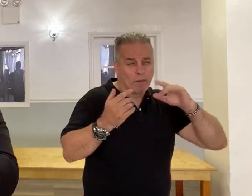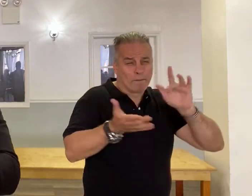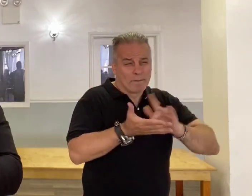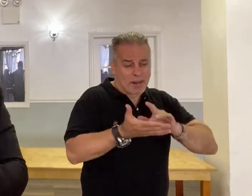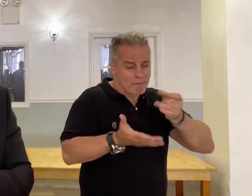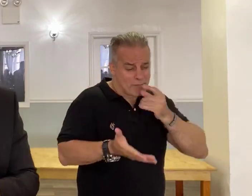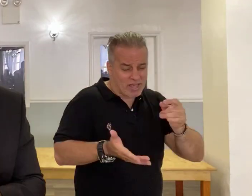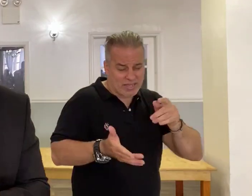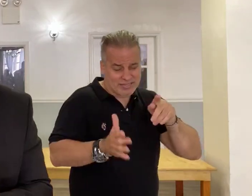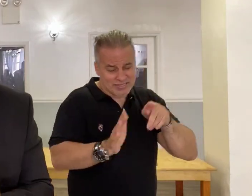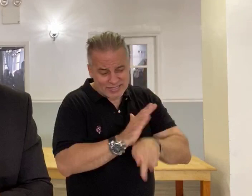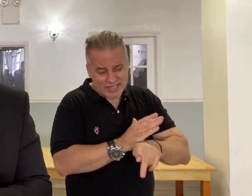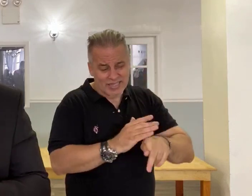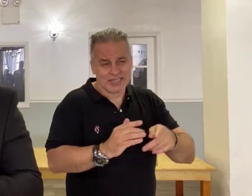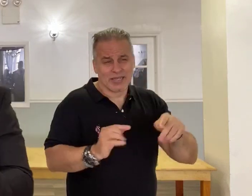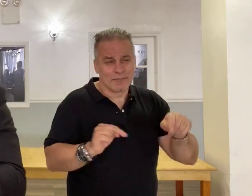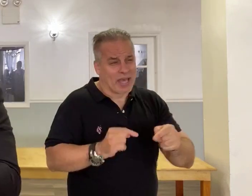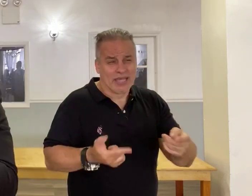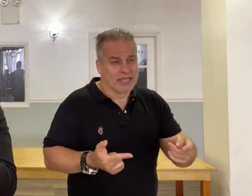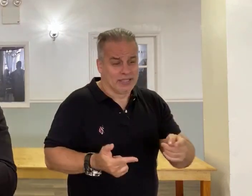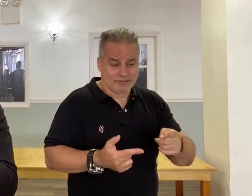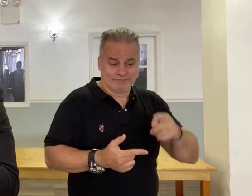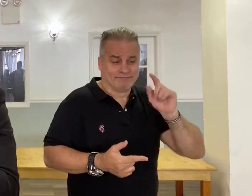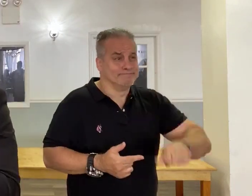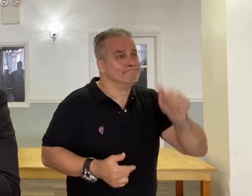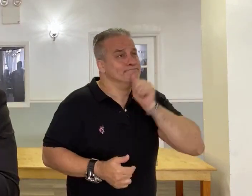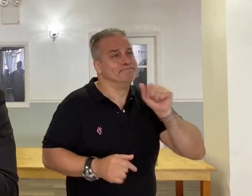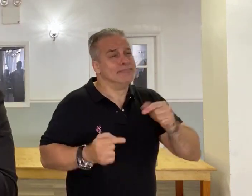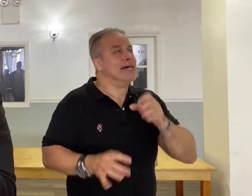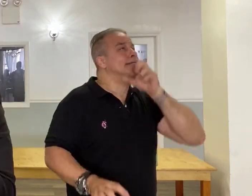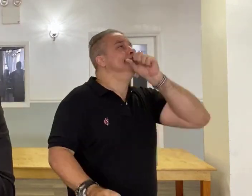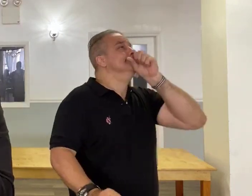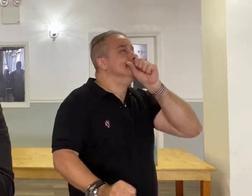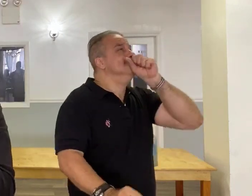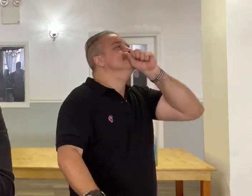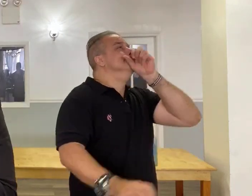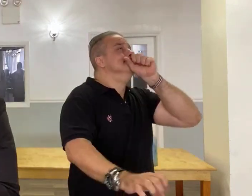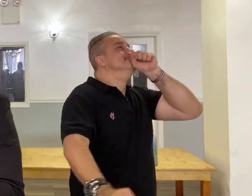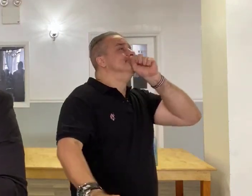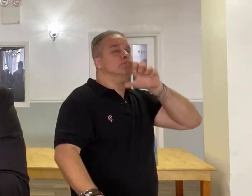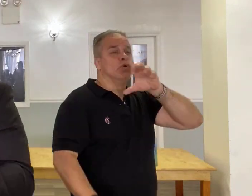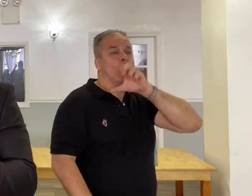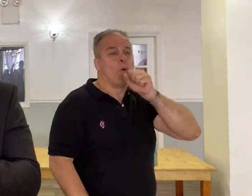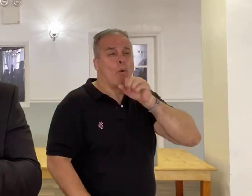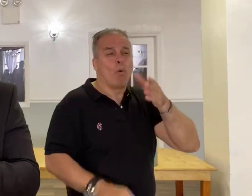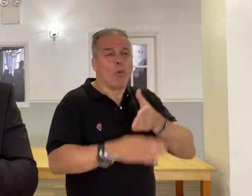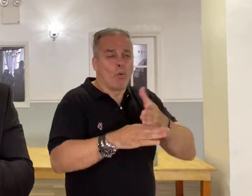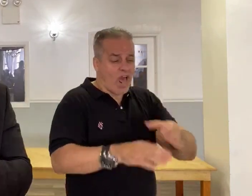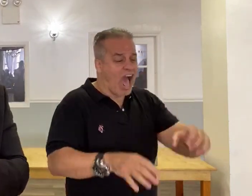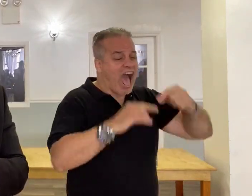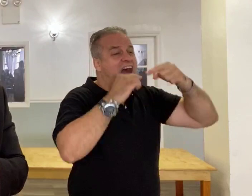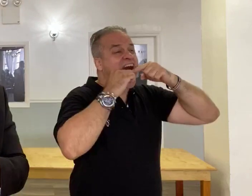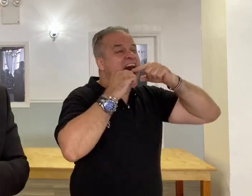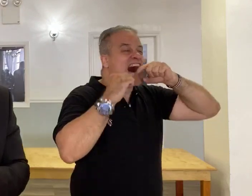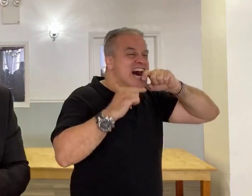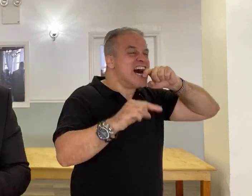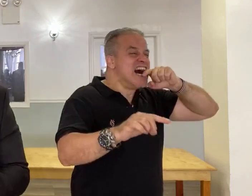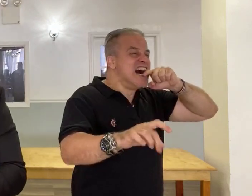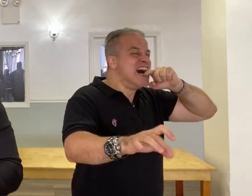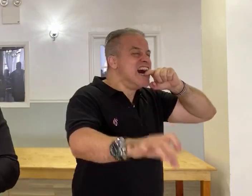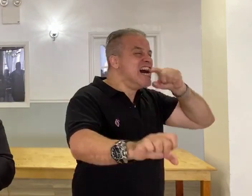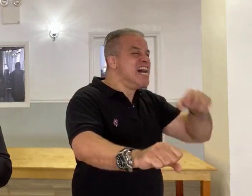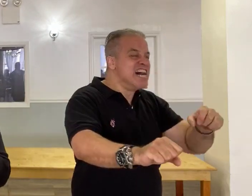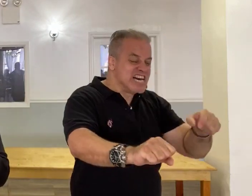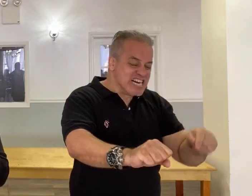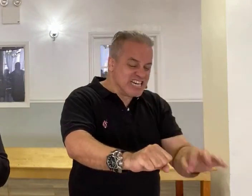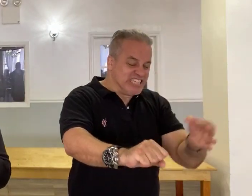it off like it's a hateful thing, but it's something that we might love and cherish. It's my arm, but it doesn't matter. You have to get